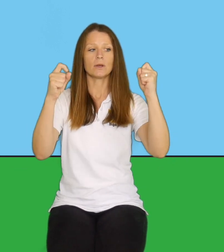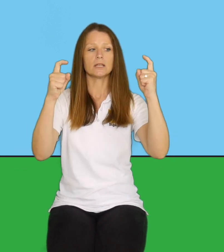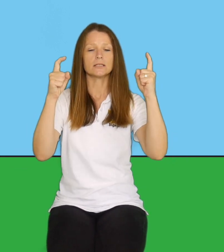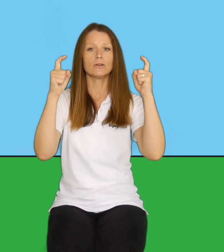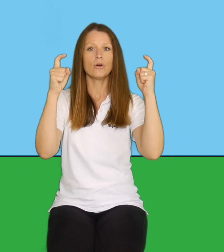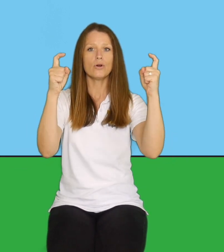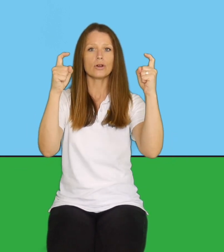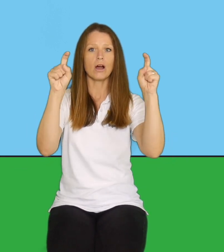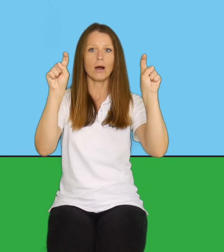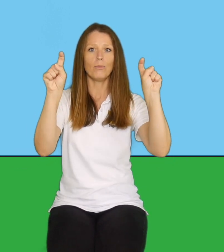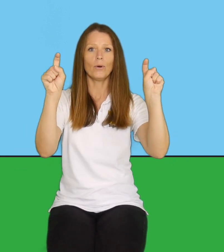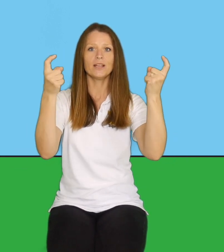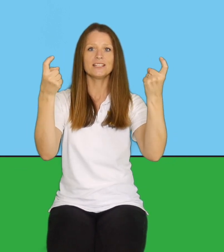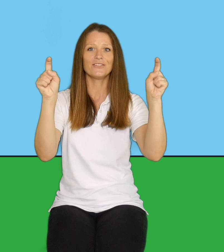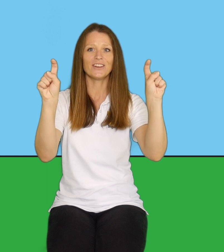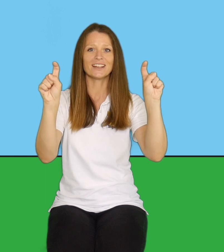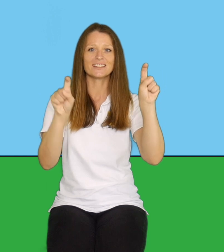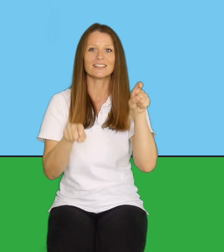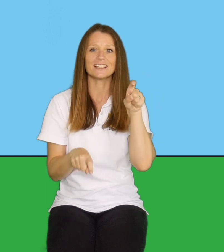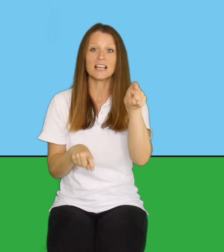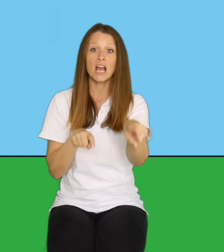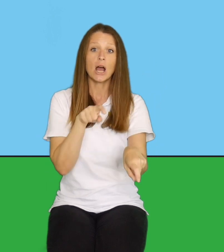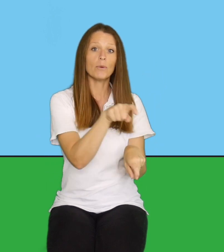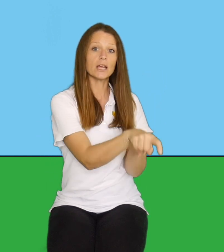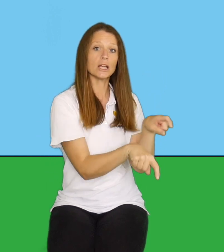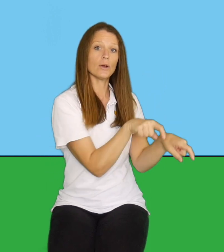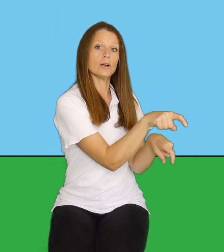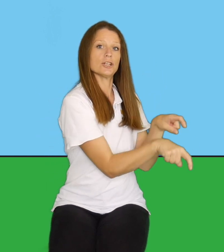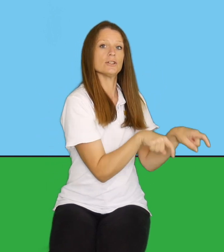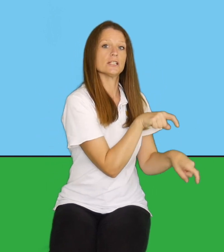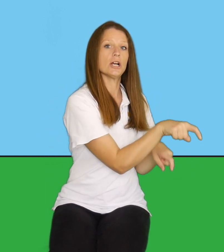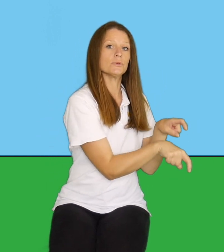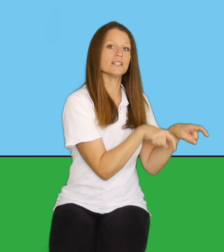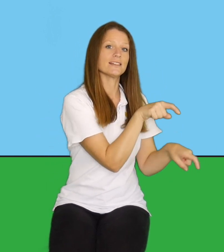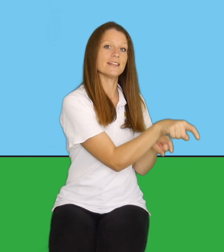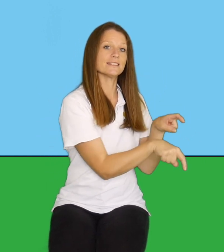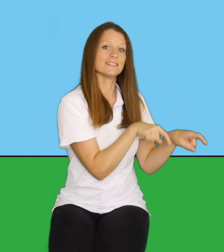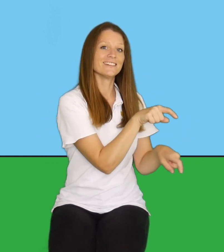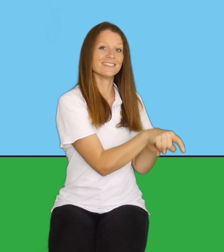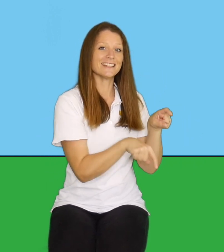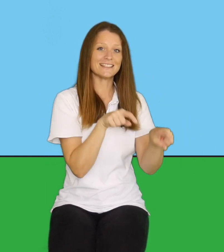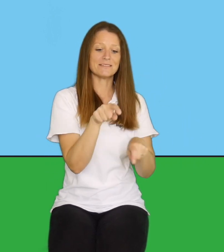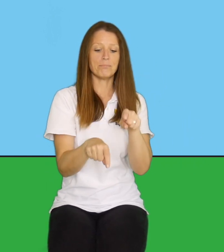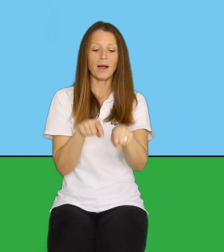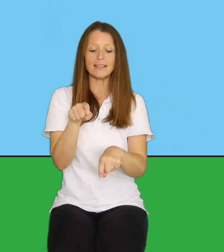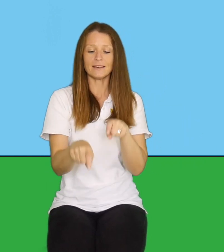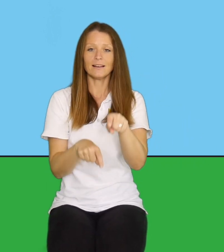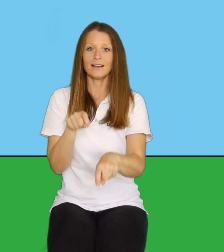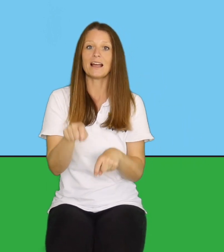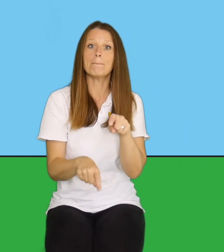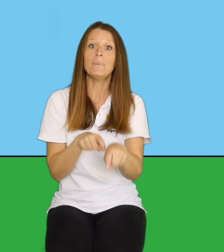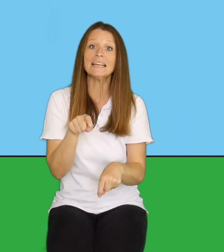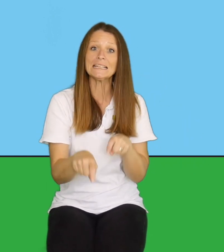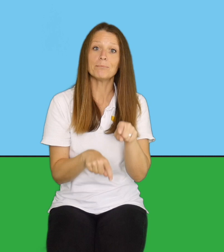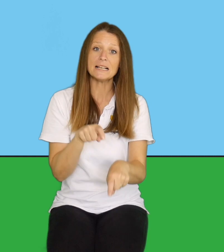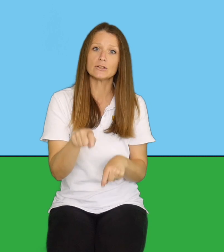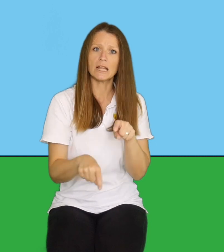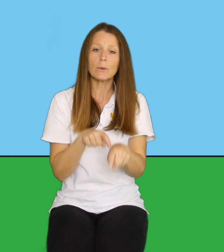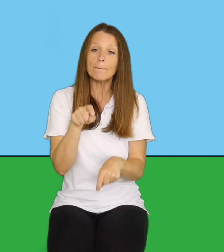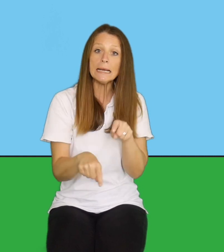going to hook our pointer fingers like this. We're going to go, I'll show you sideways like this. This is bike, like that. Bike, bicycle, like we're pedaling